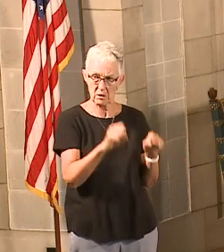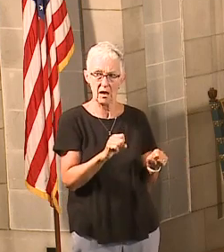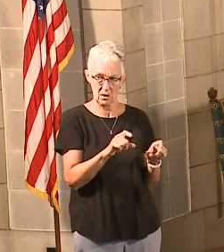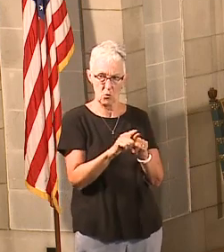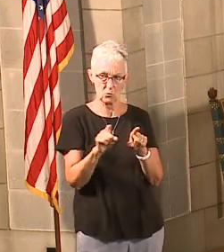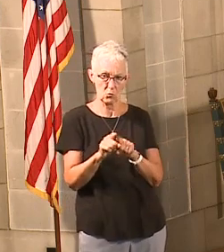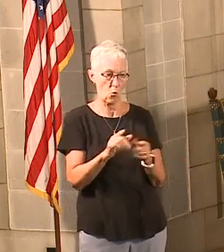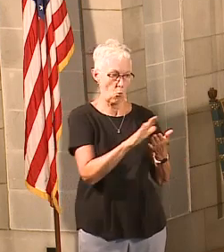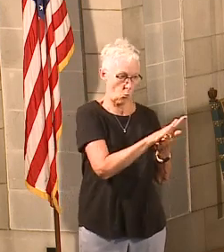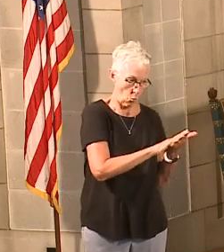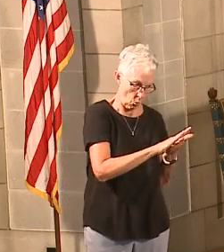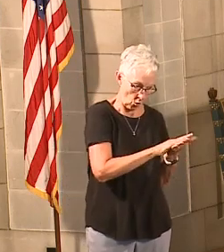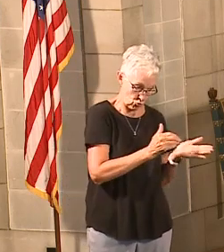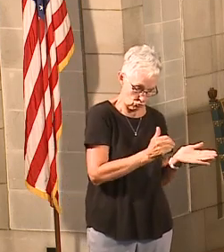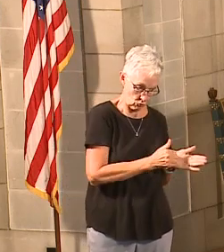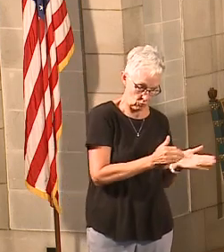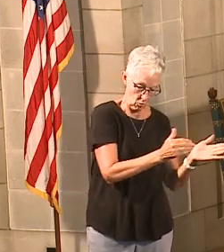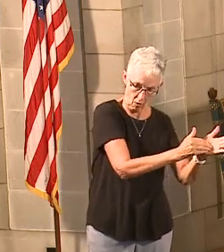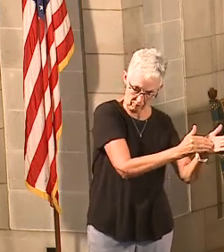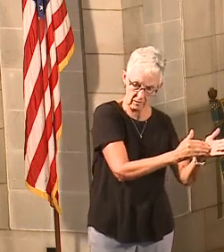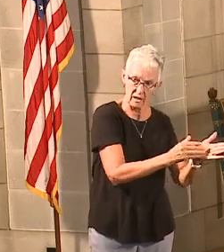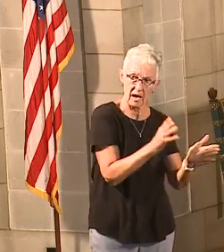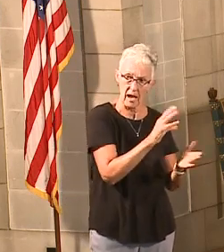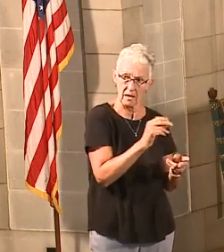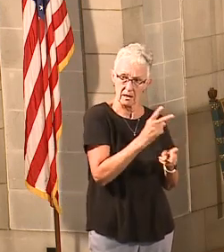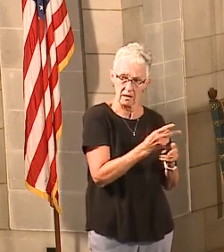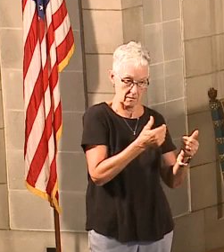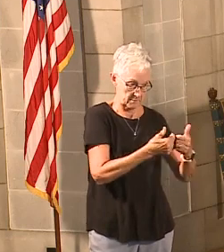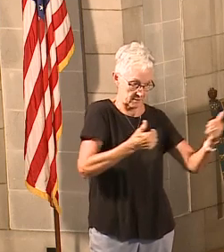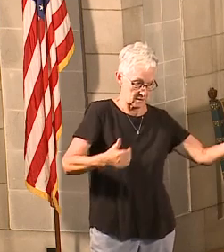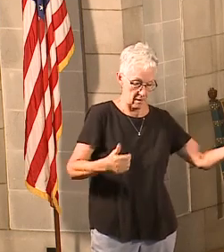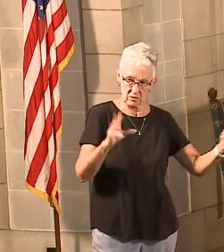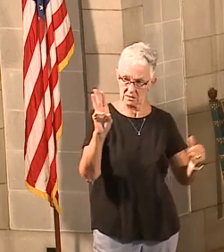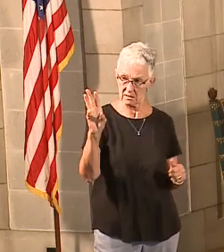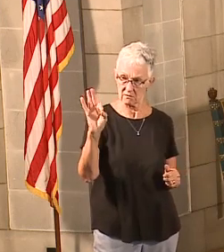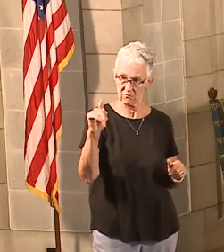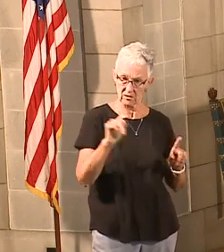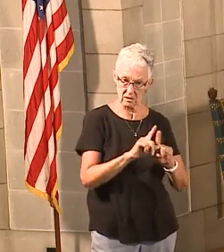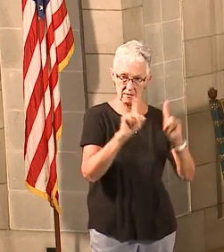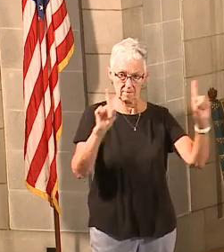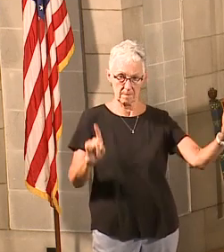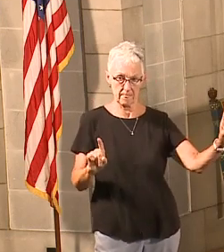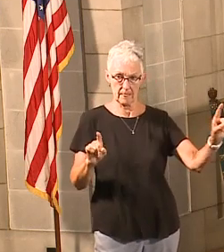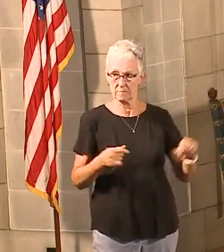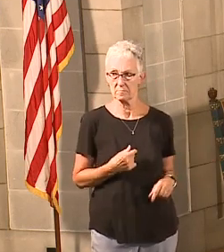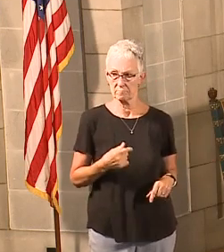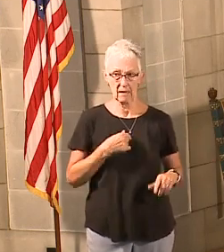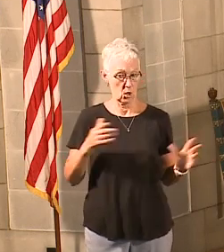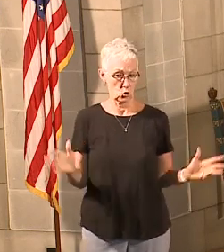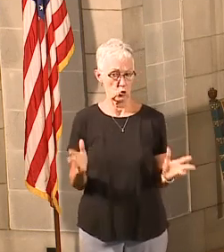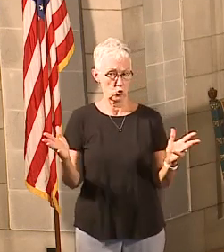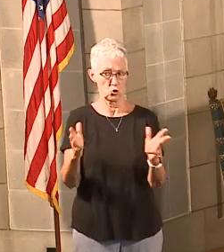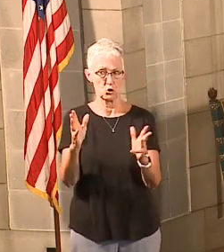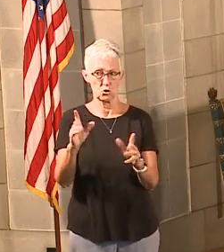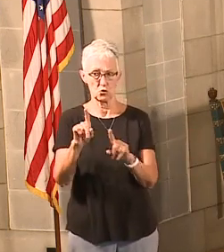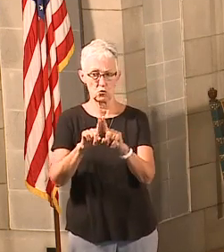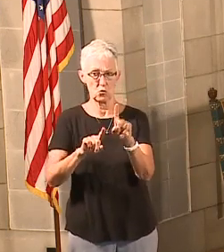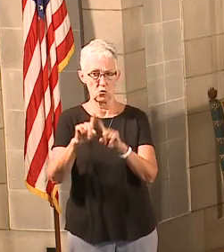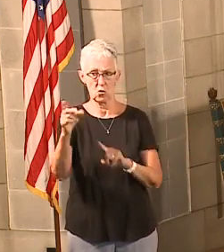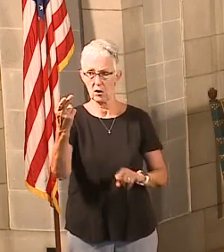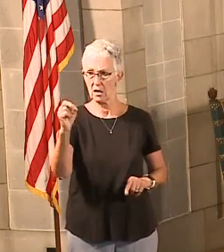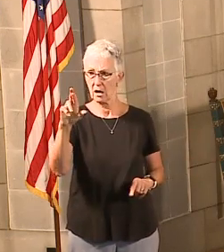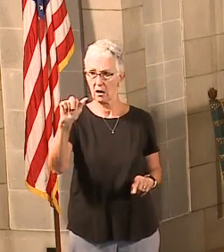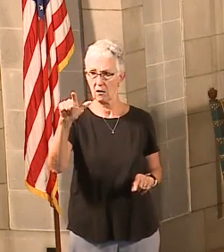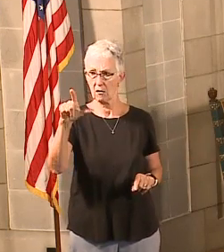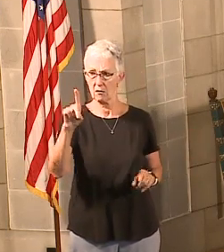other tools we have to be able to slow the spread of the virus. But I would certainly encourage the Star Herald to continue to educate people on when the appropriate